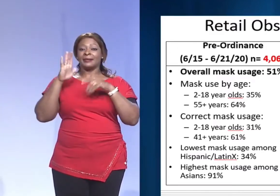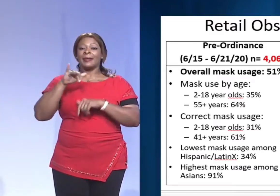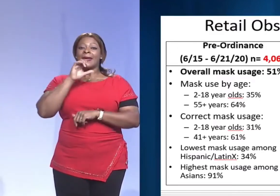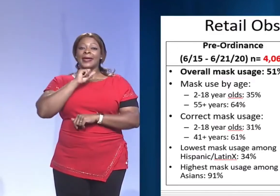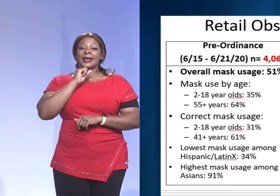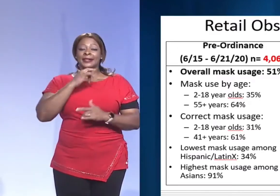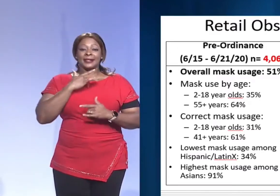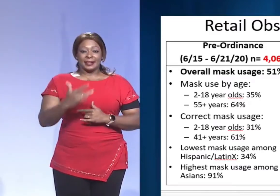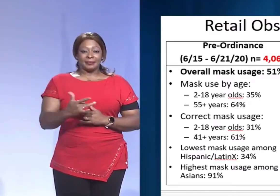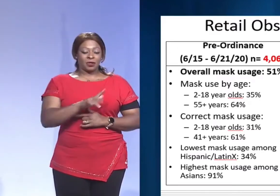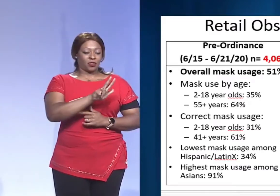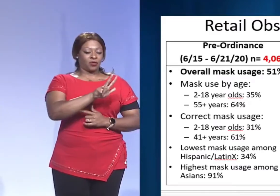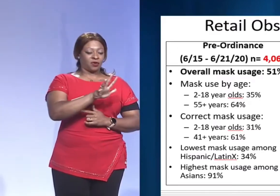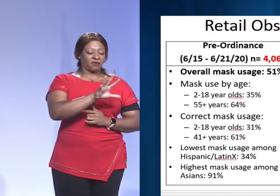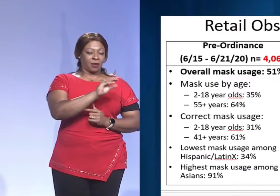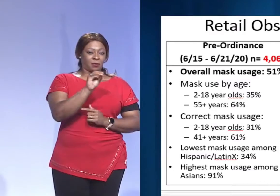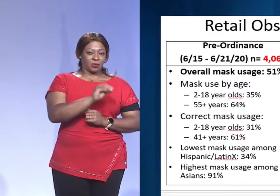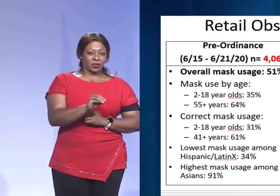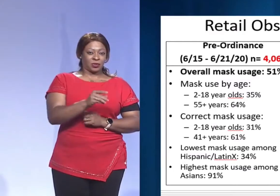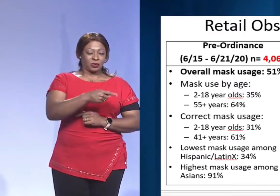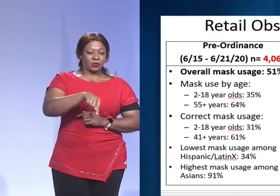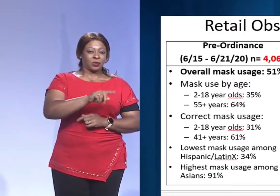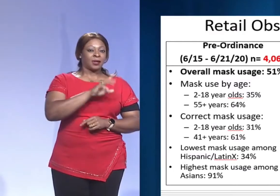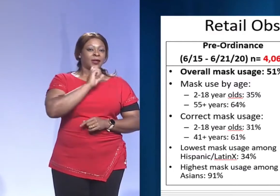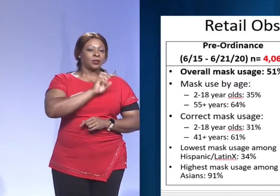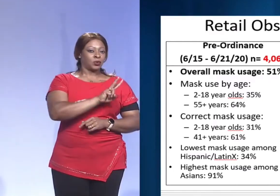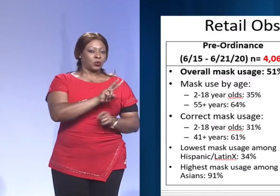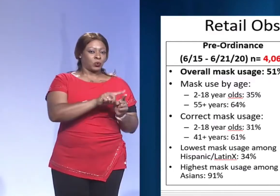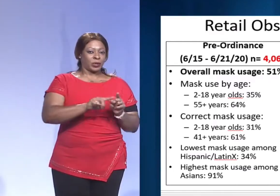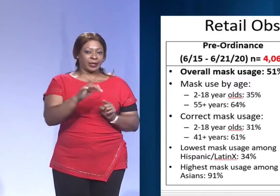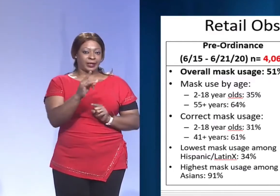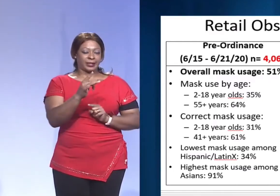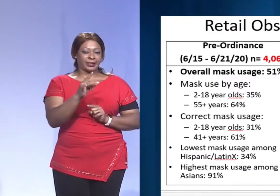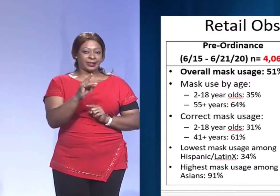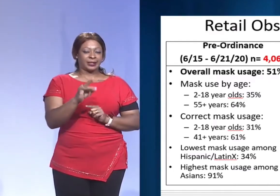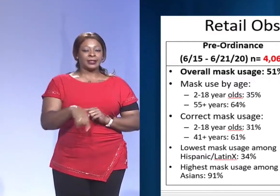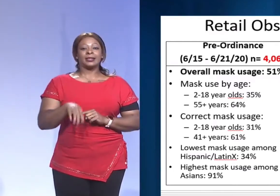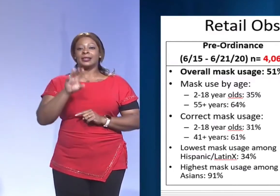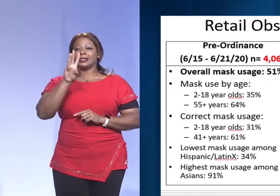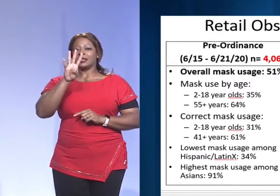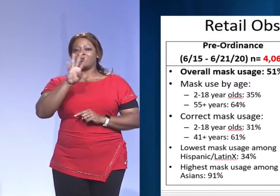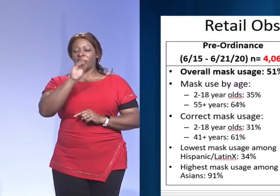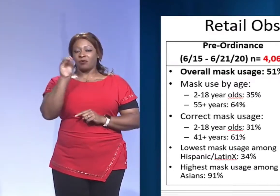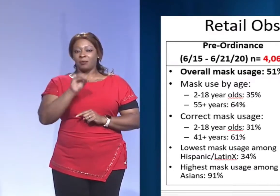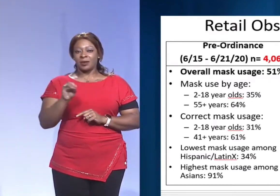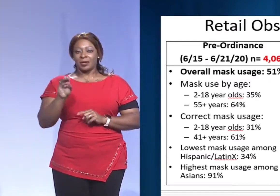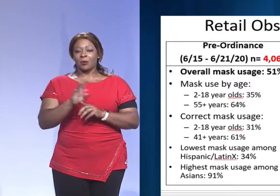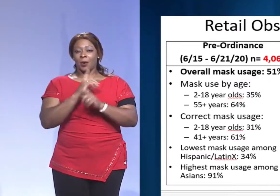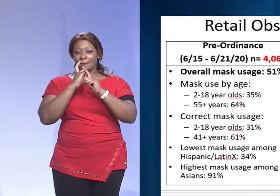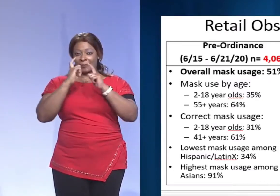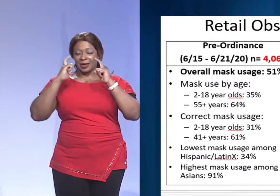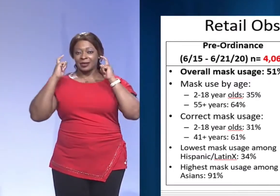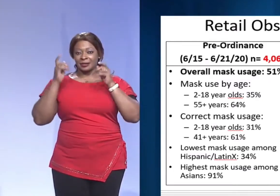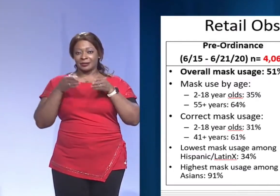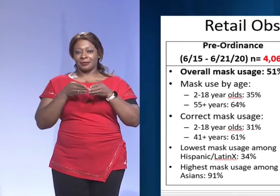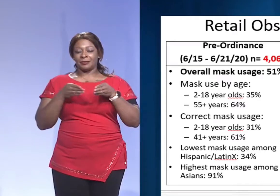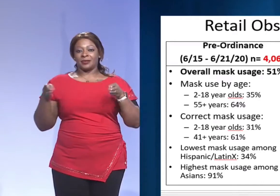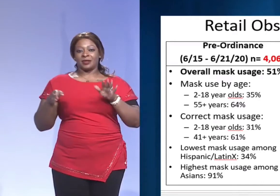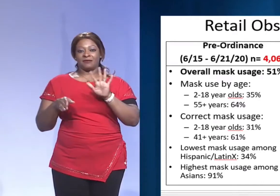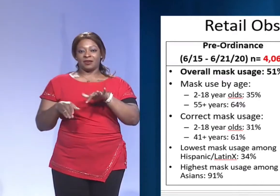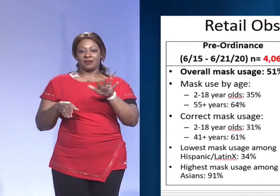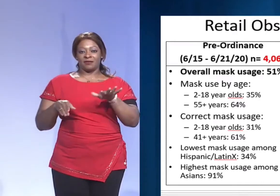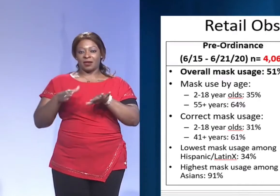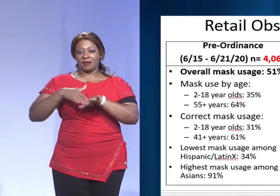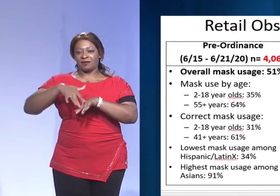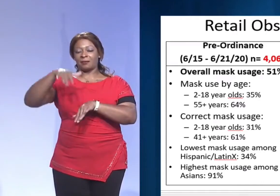was 35% for those 2 to 18-year-olds and 64% for those 55 years